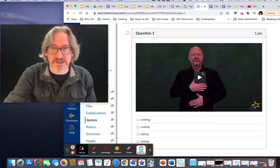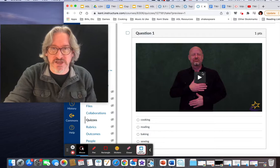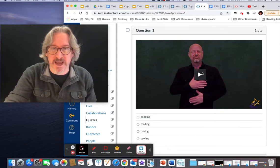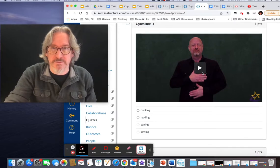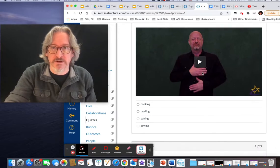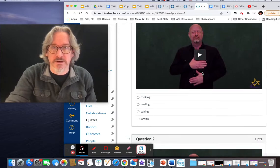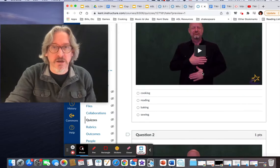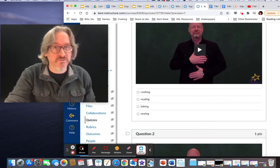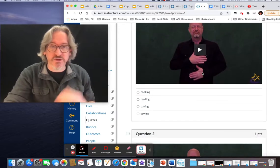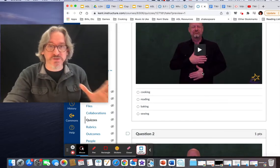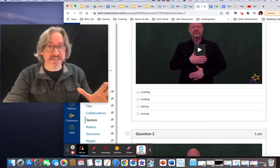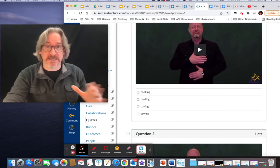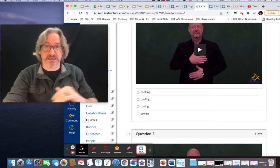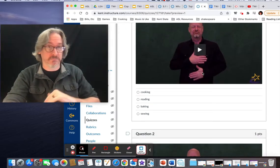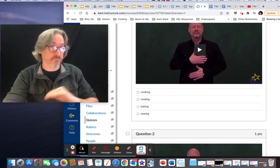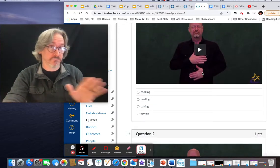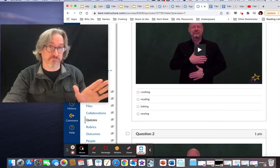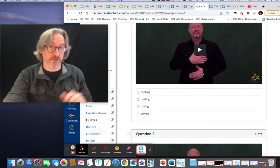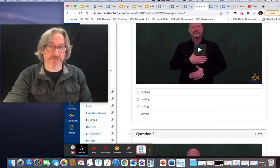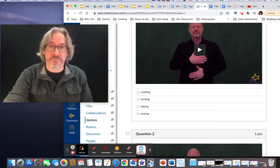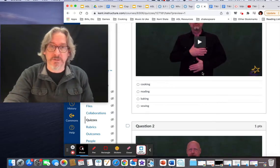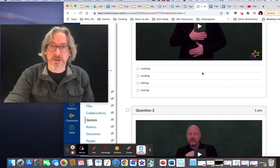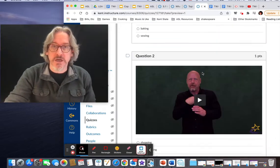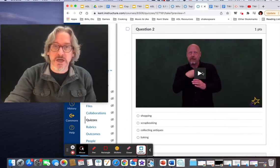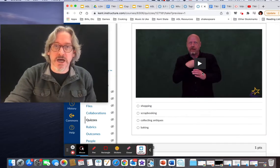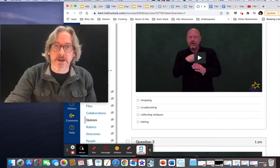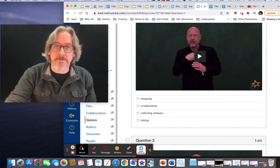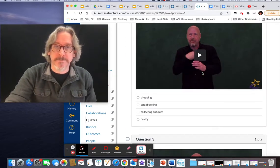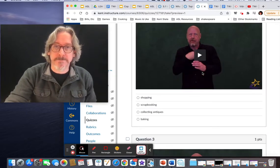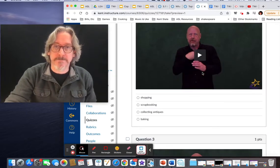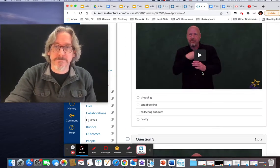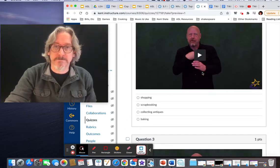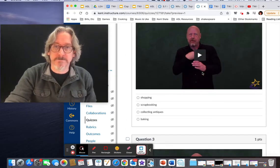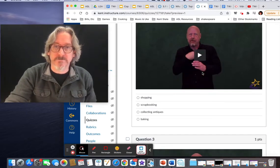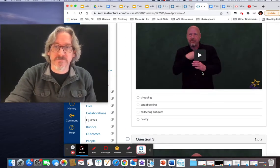aware that's going to happen. First one's easy, right?